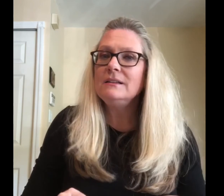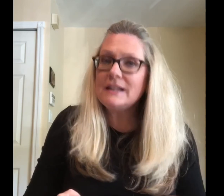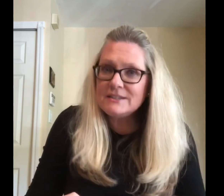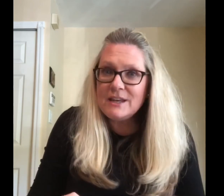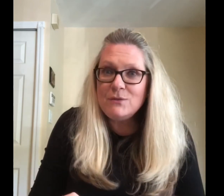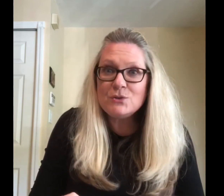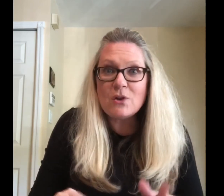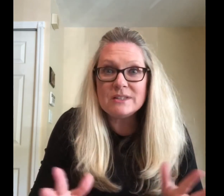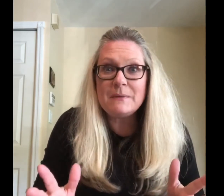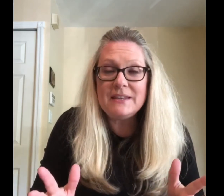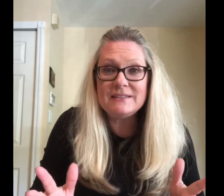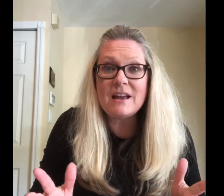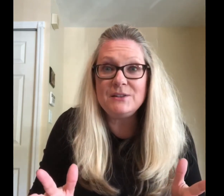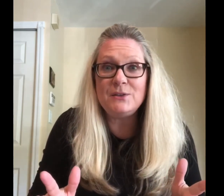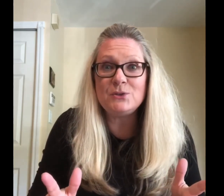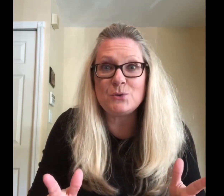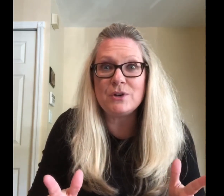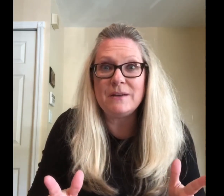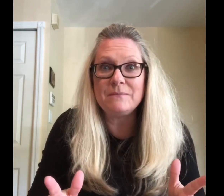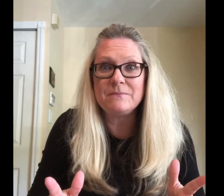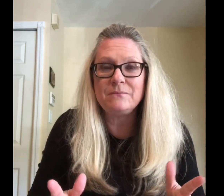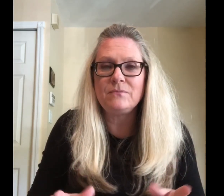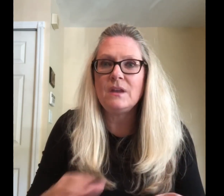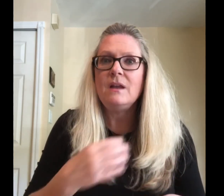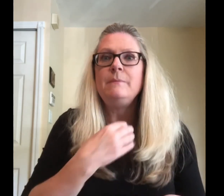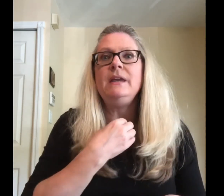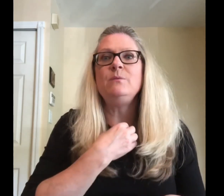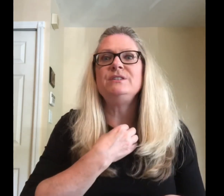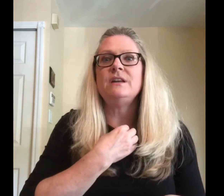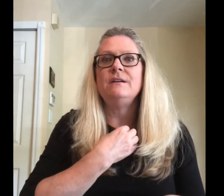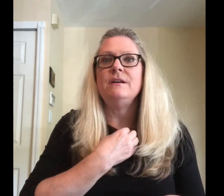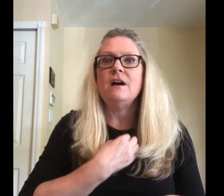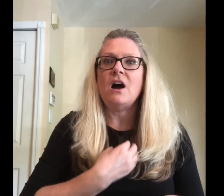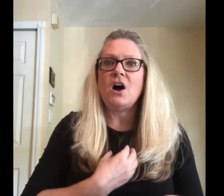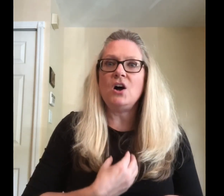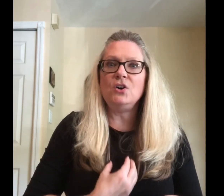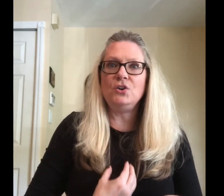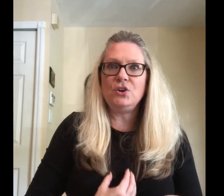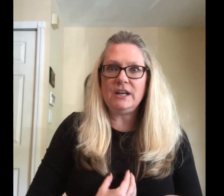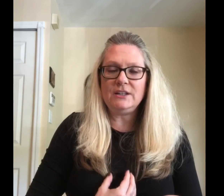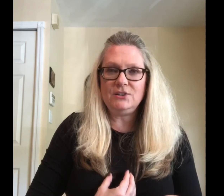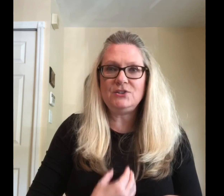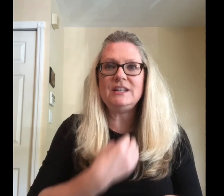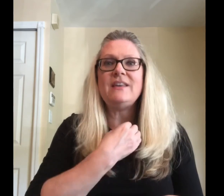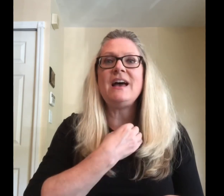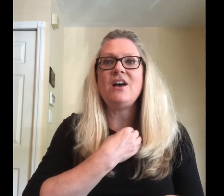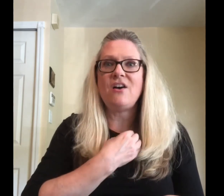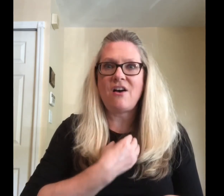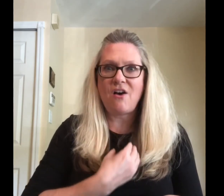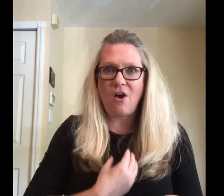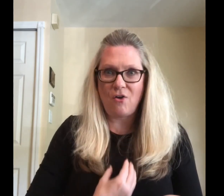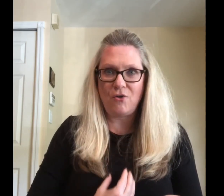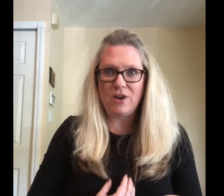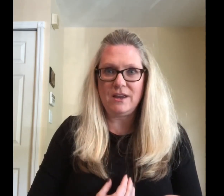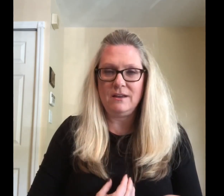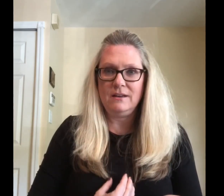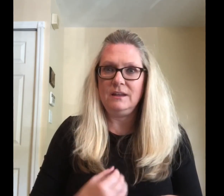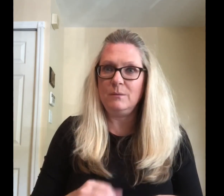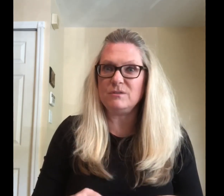see if you saw some of these signs in this story. Pete was hungry. Did you see that? Hungry. He was really